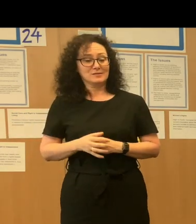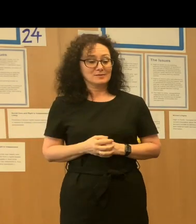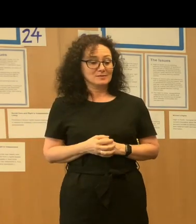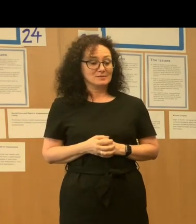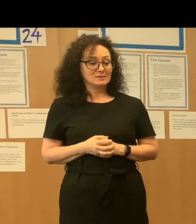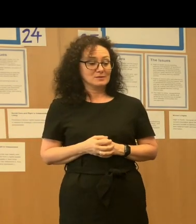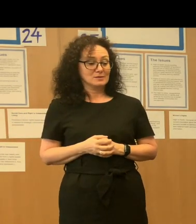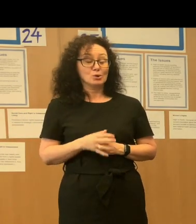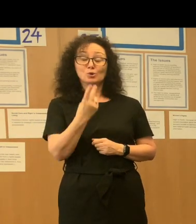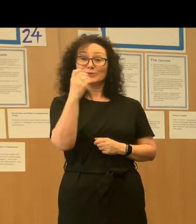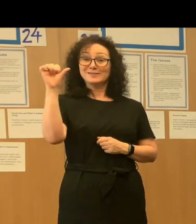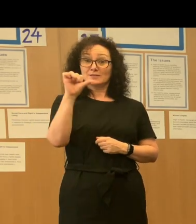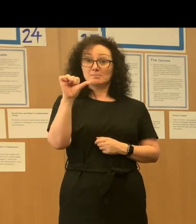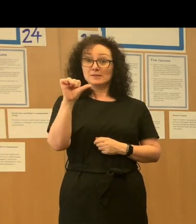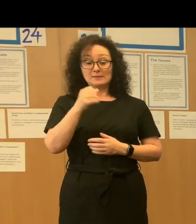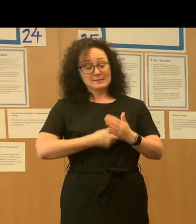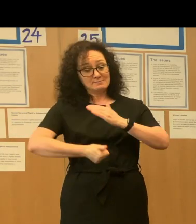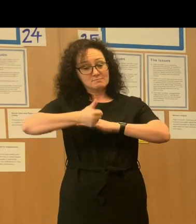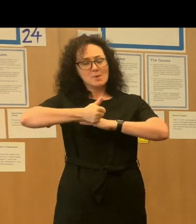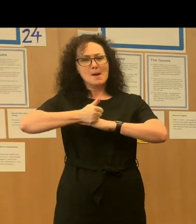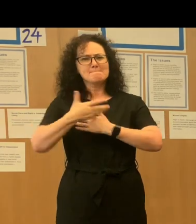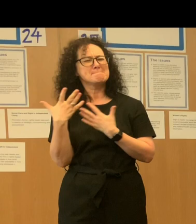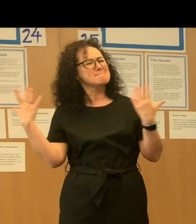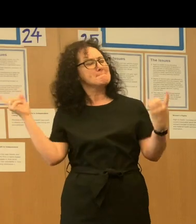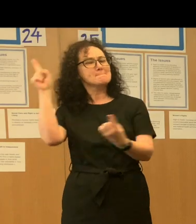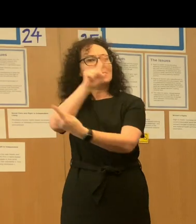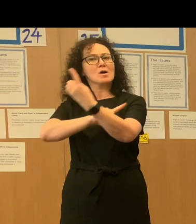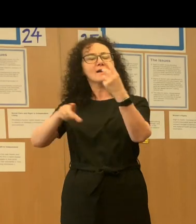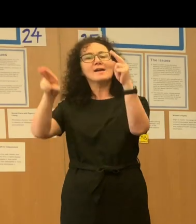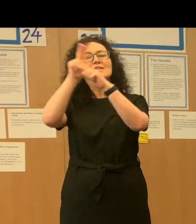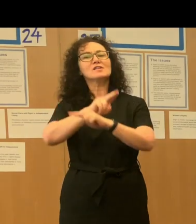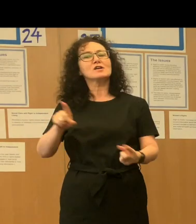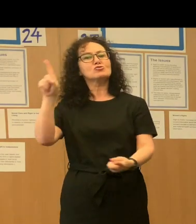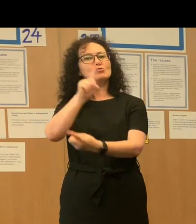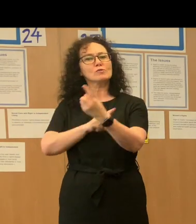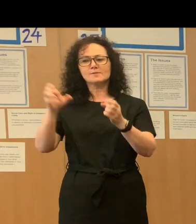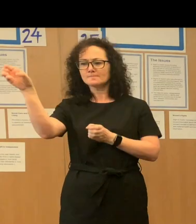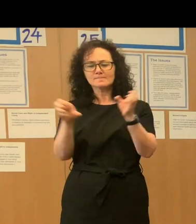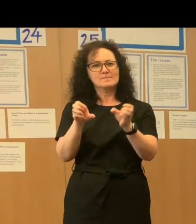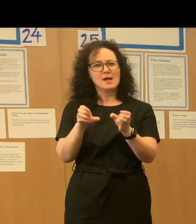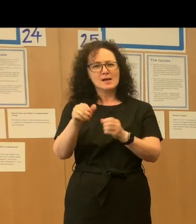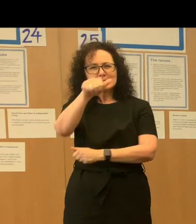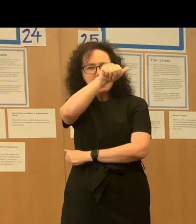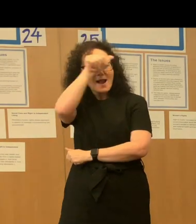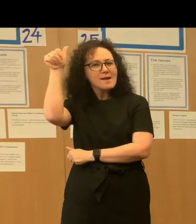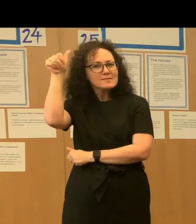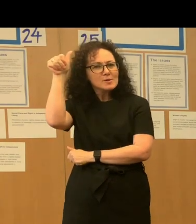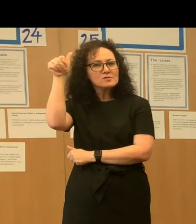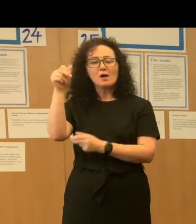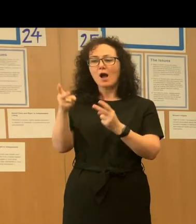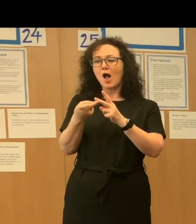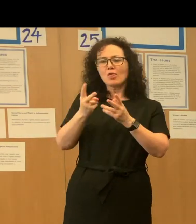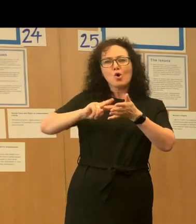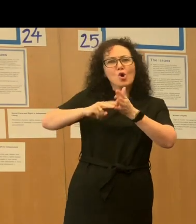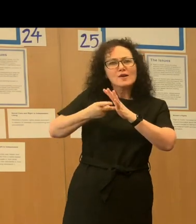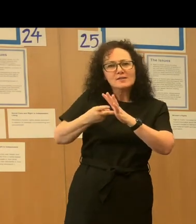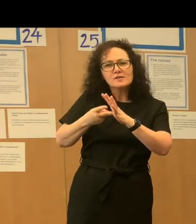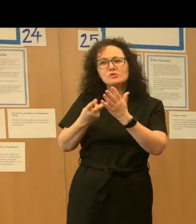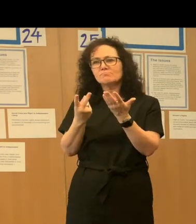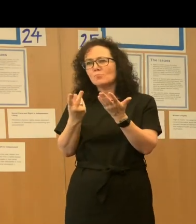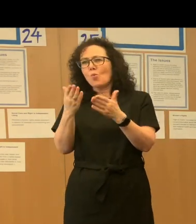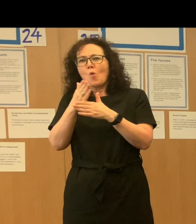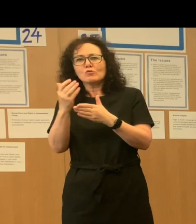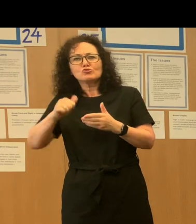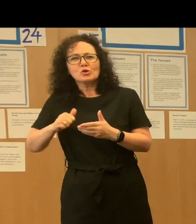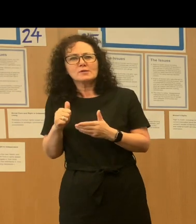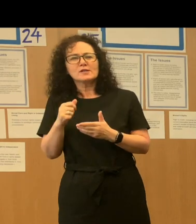international conference in Edinburgh that brought together a range of international experts, as well as organisations working in Scotland, to look at how we could